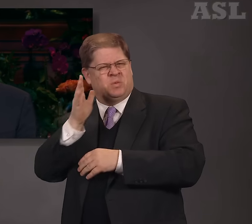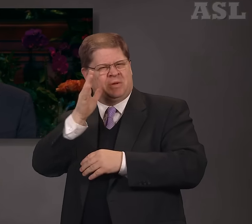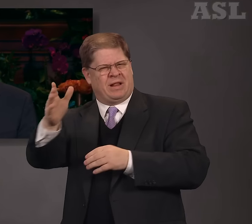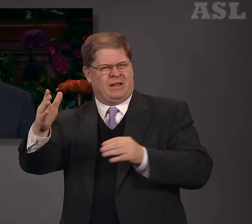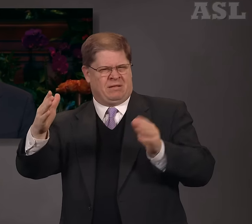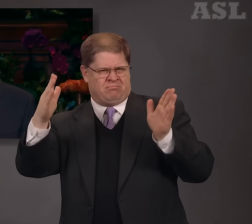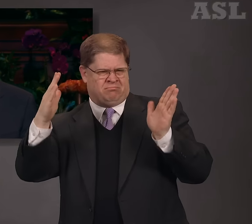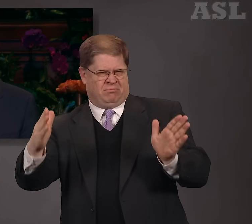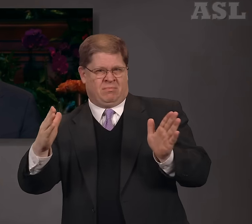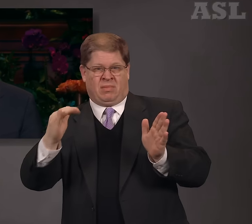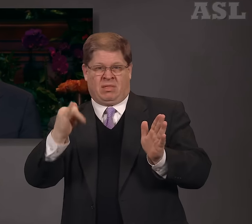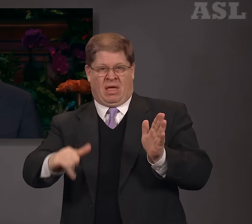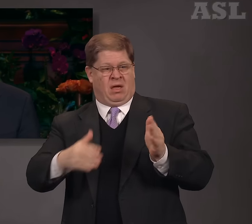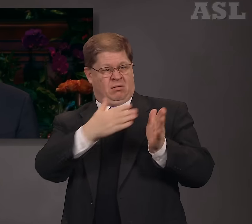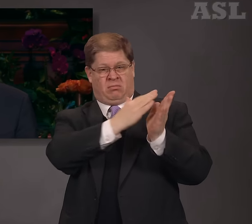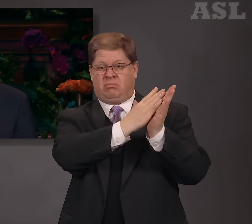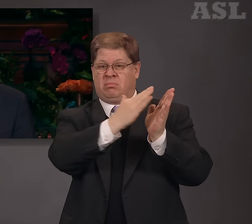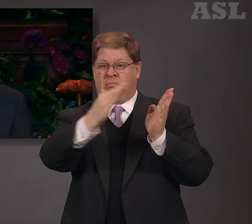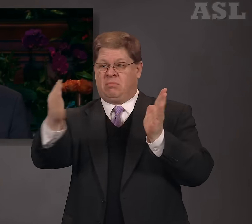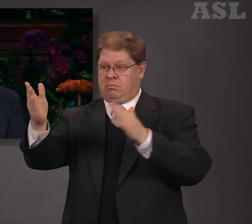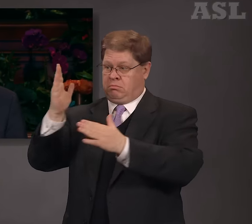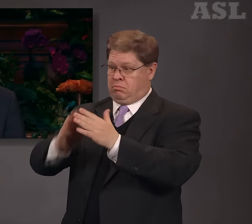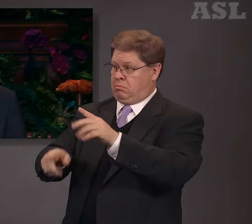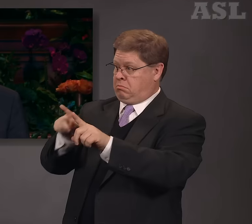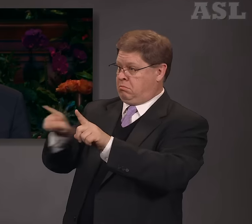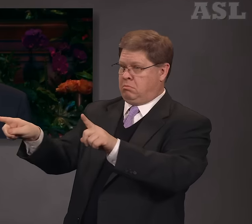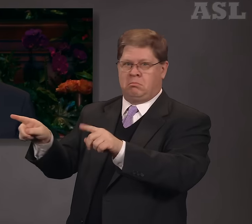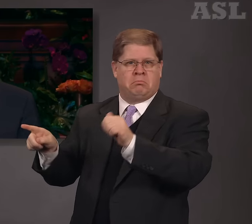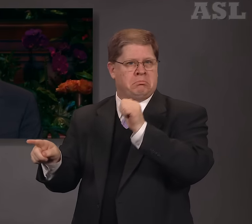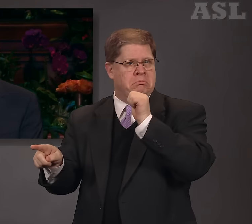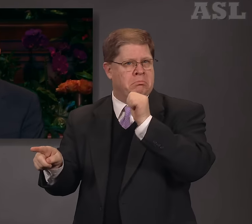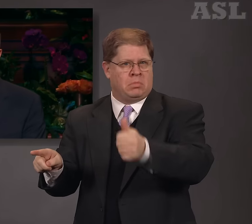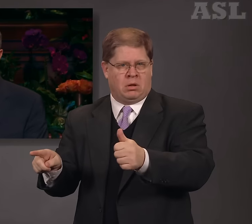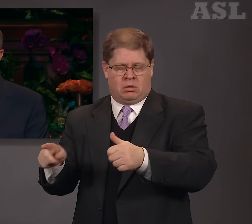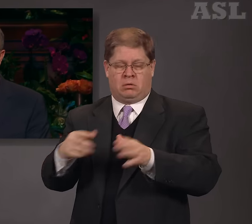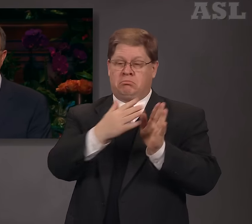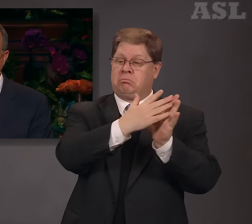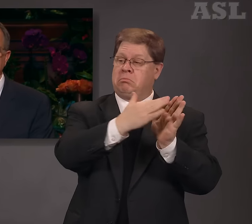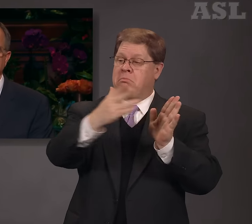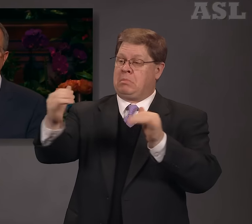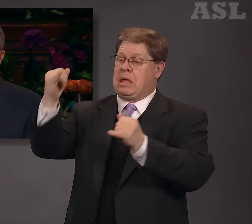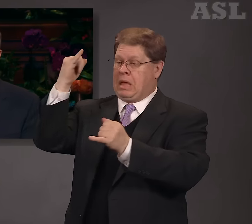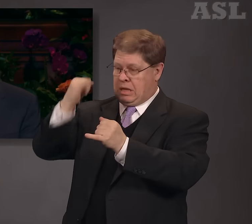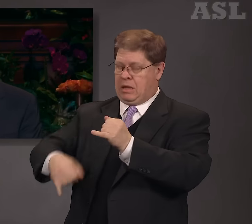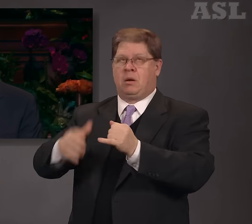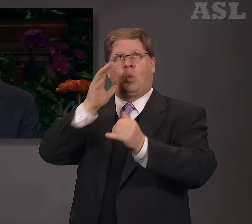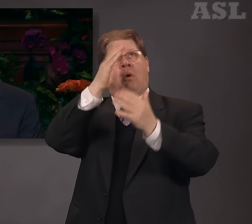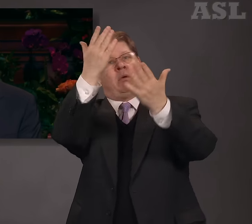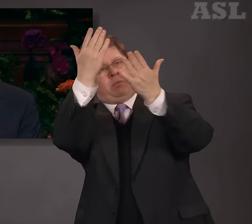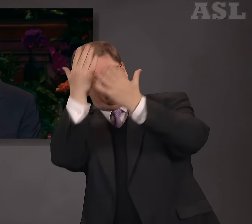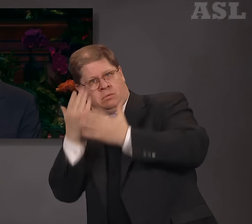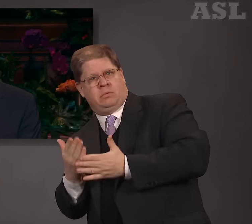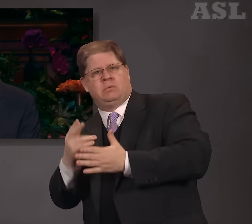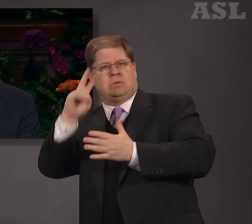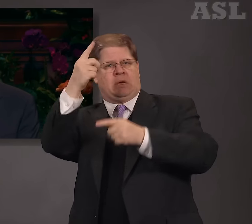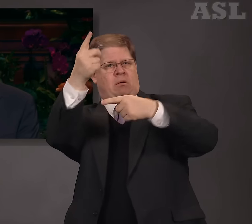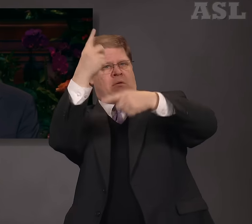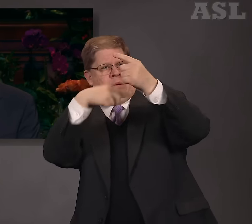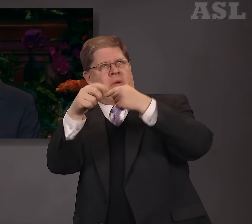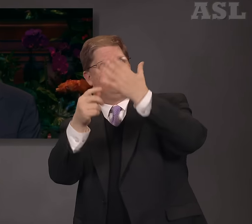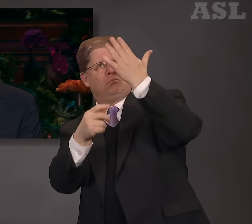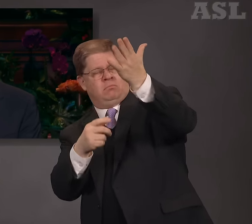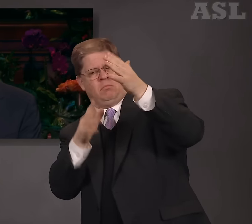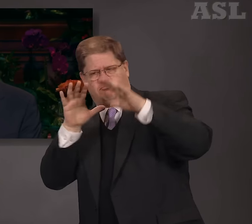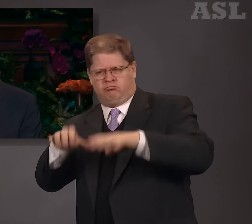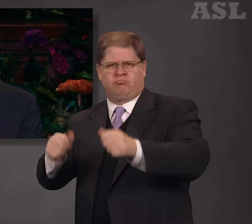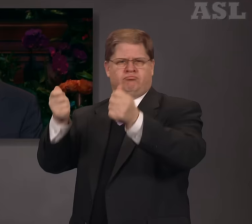only dispensation that will not end in an apostasy. It is this dispensation that will usher in the second coming of the